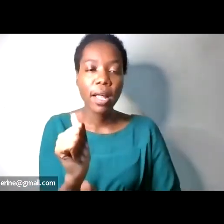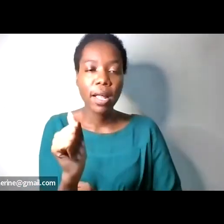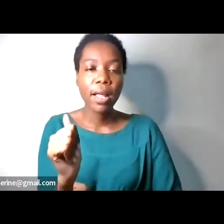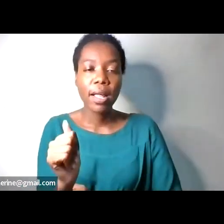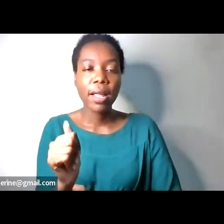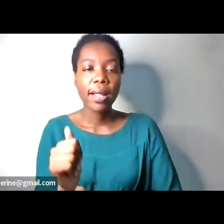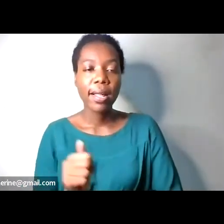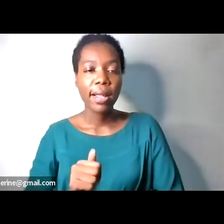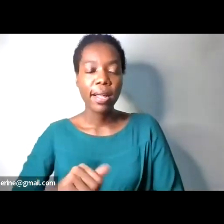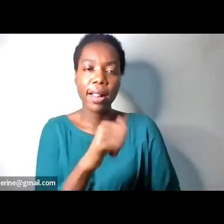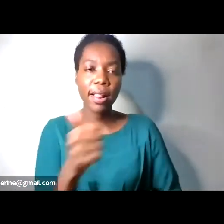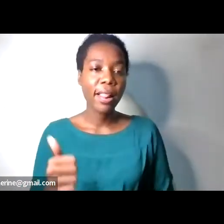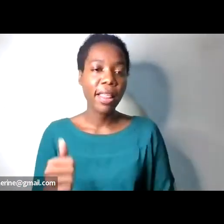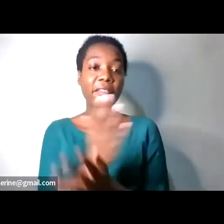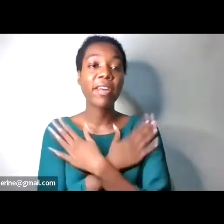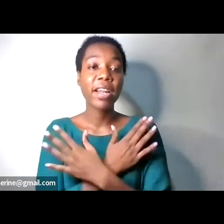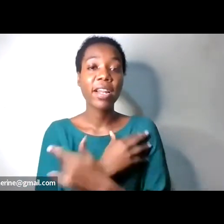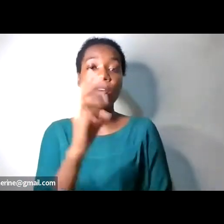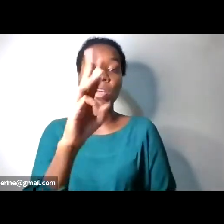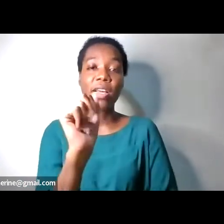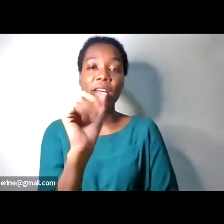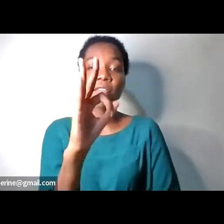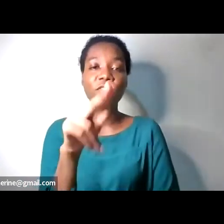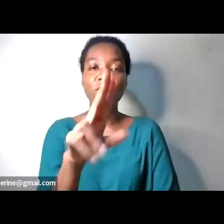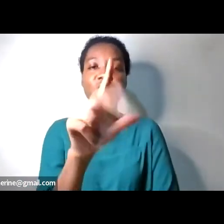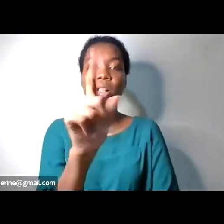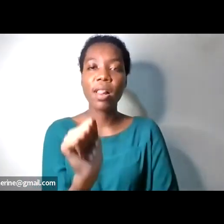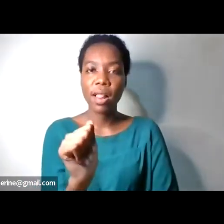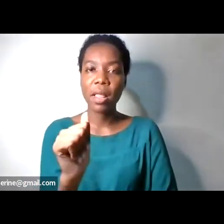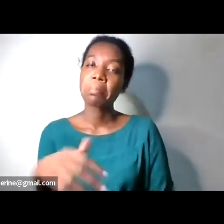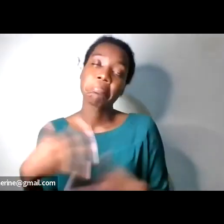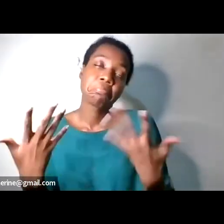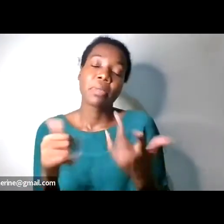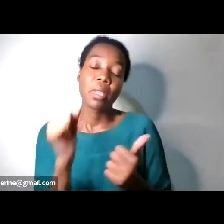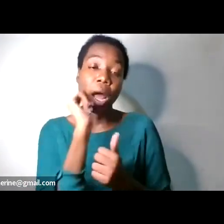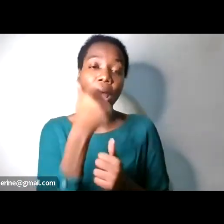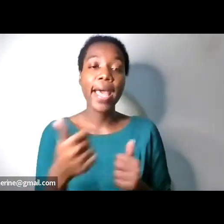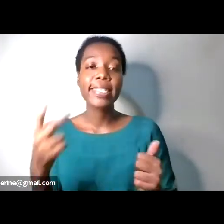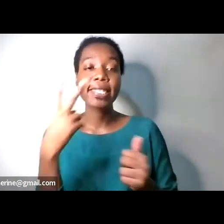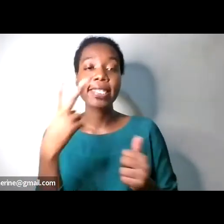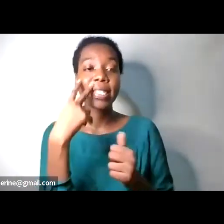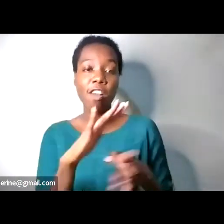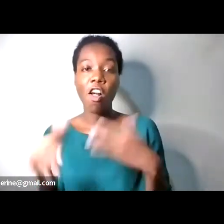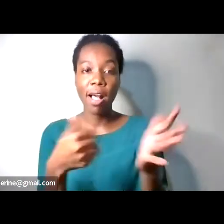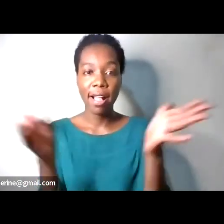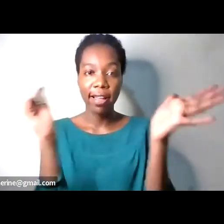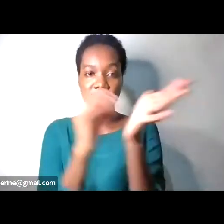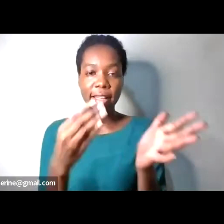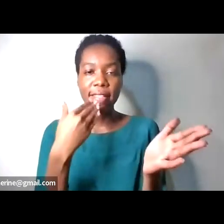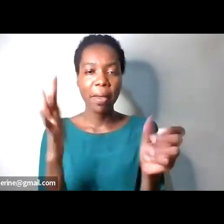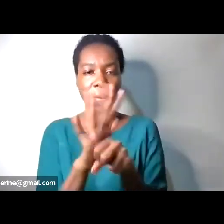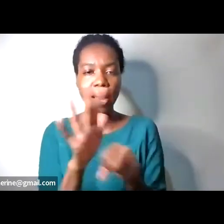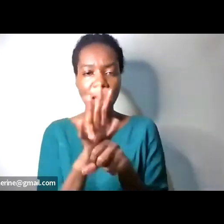Oh, my friend Wafula Nabutola, good evening. So, right, it is really nice to see you again. Thank you very much for keeping it at